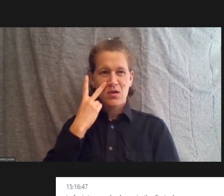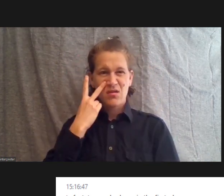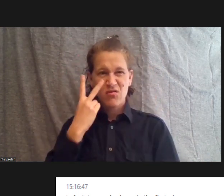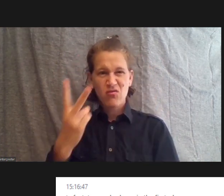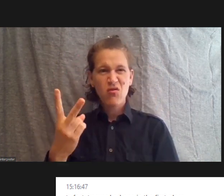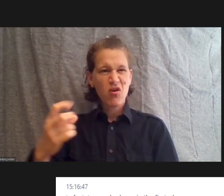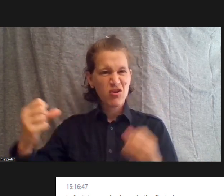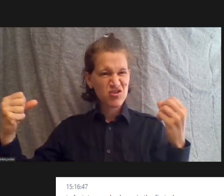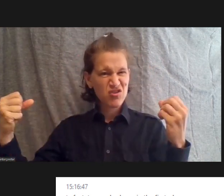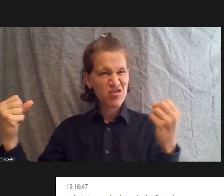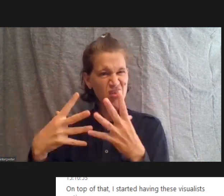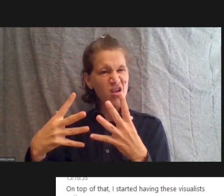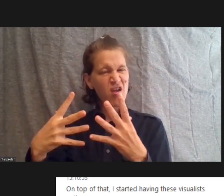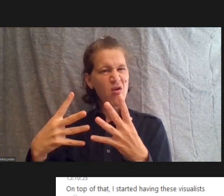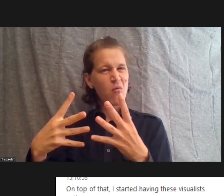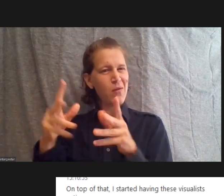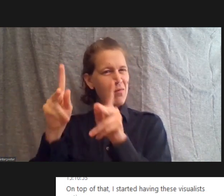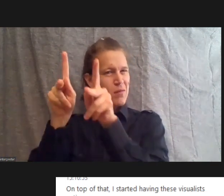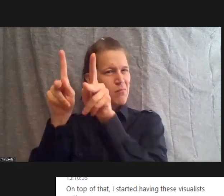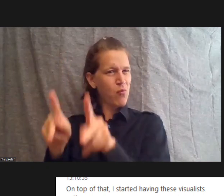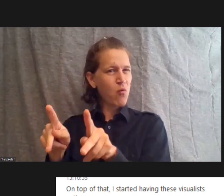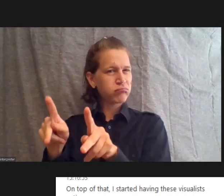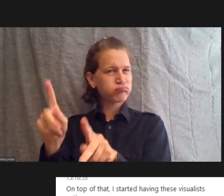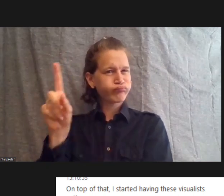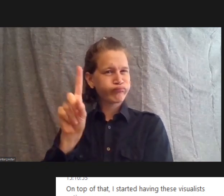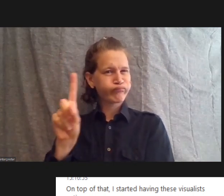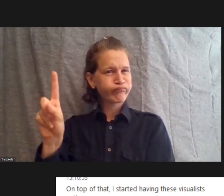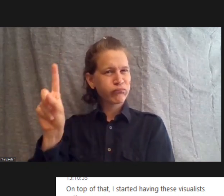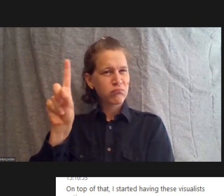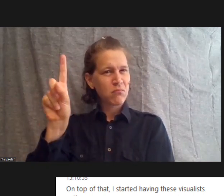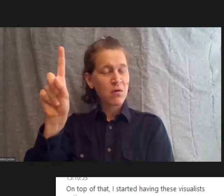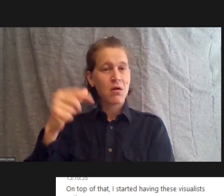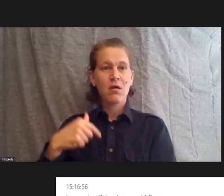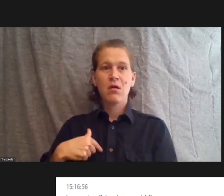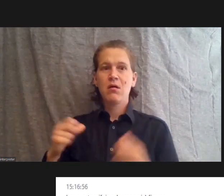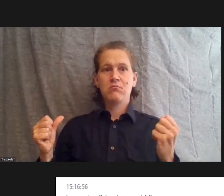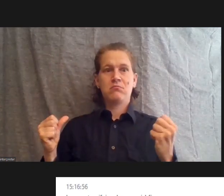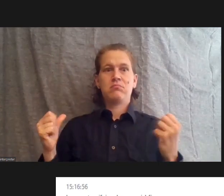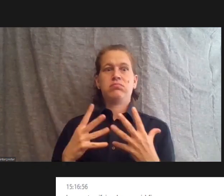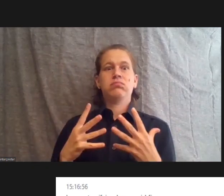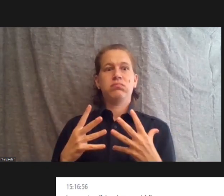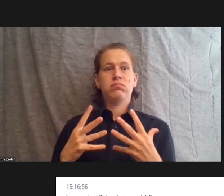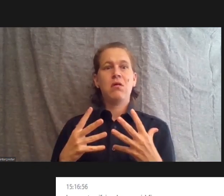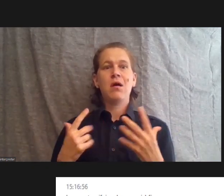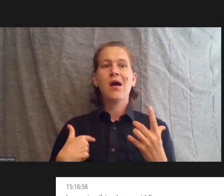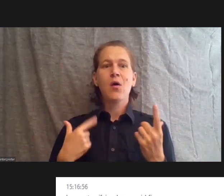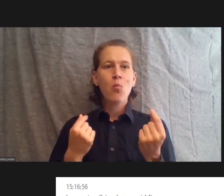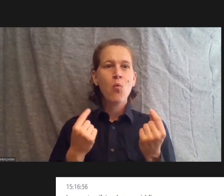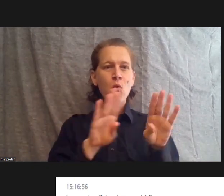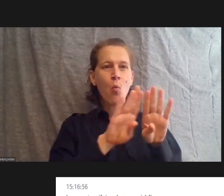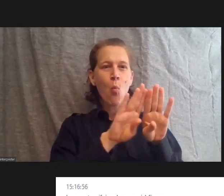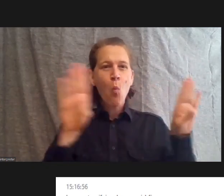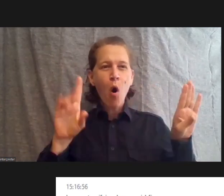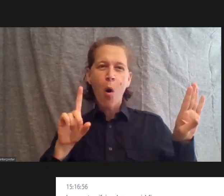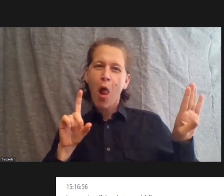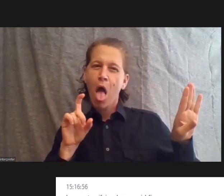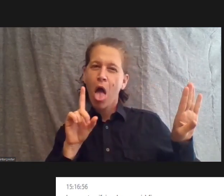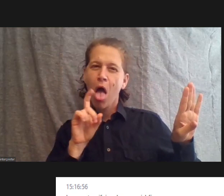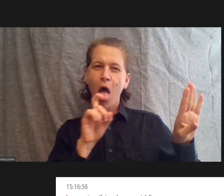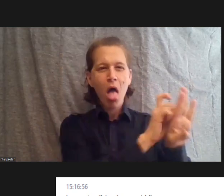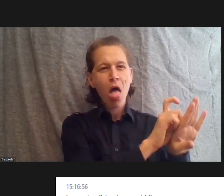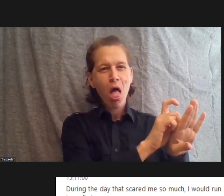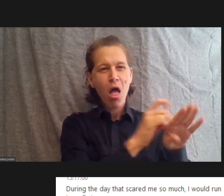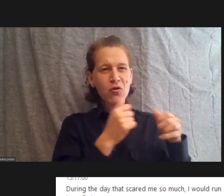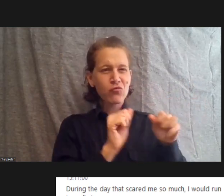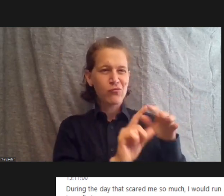figure during the day that scared me so much I would run into walls to escape. I